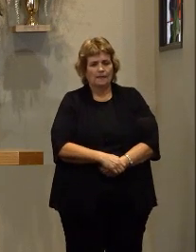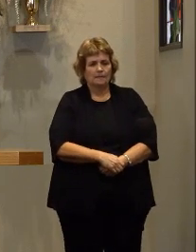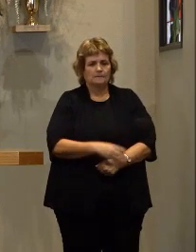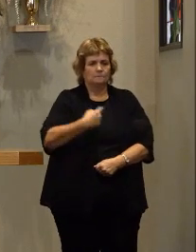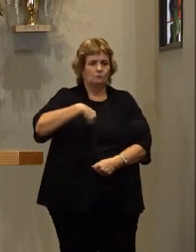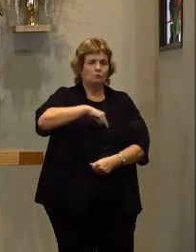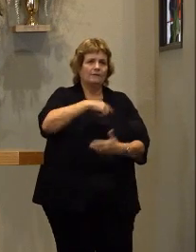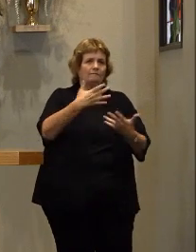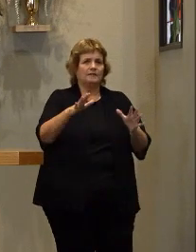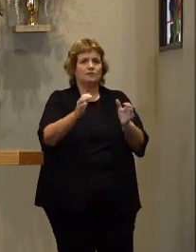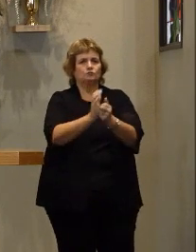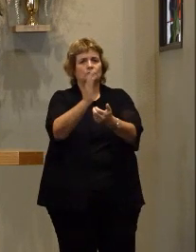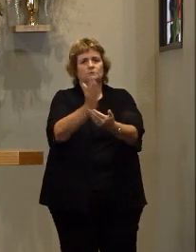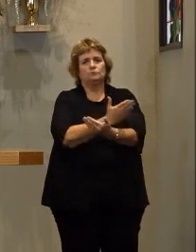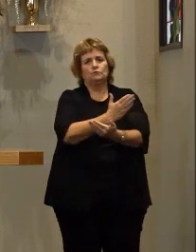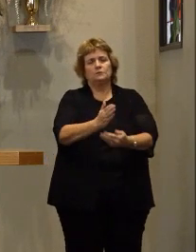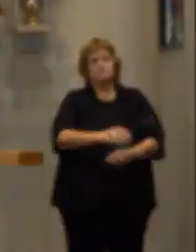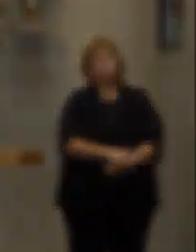in song.